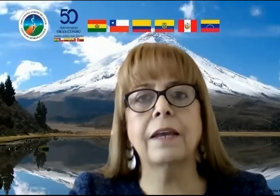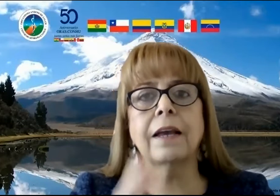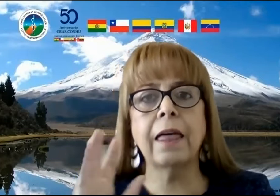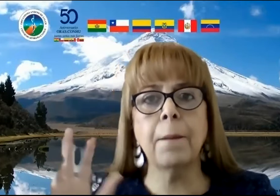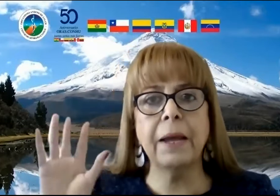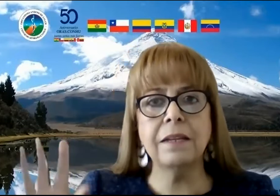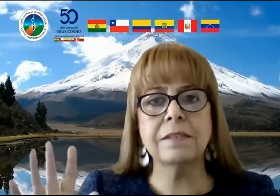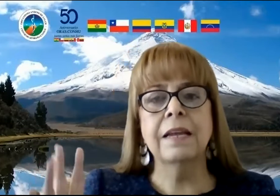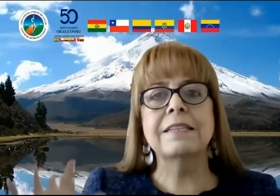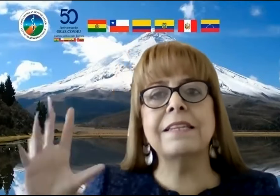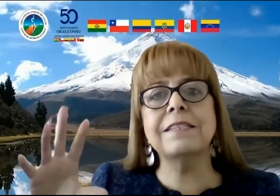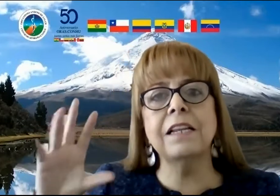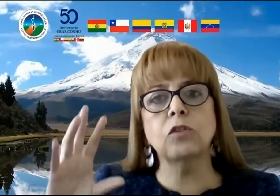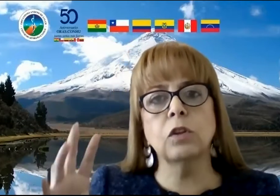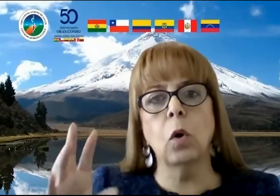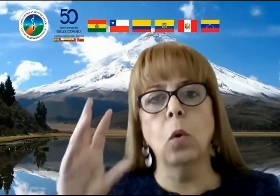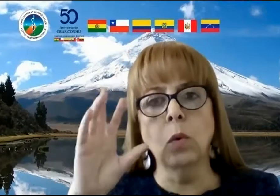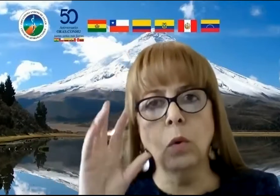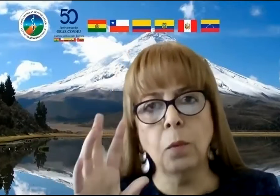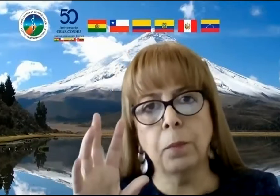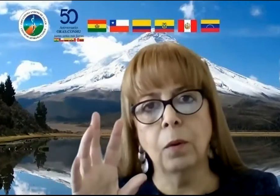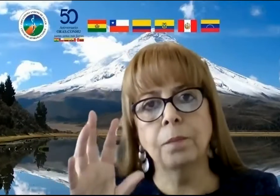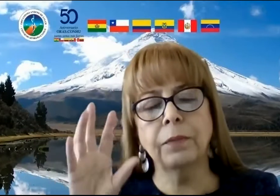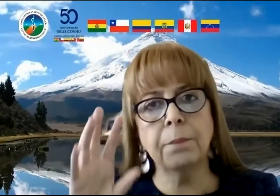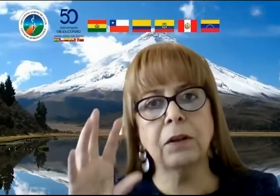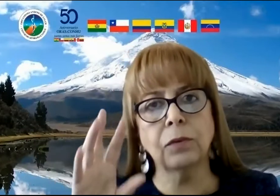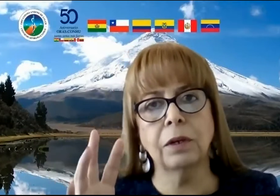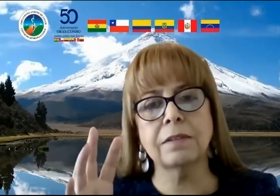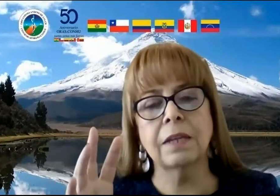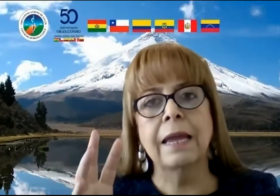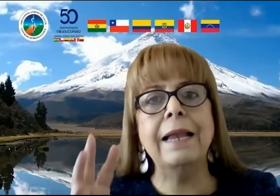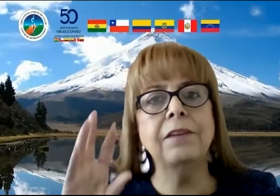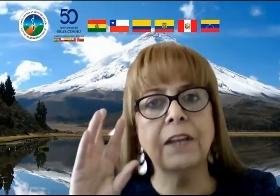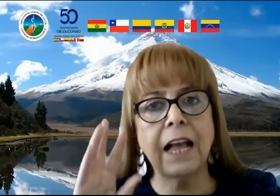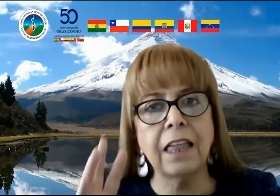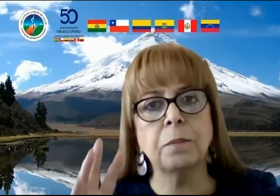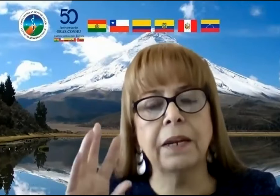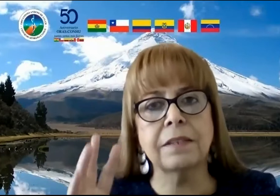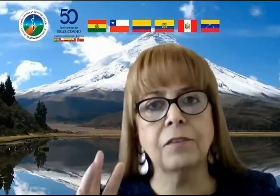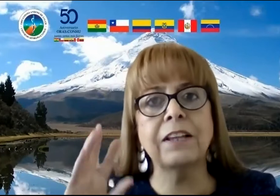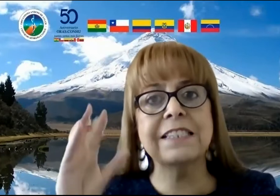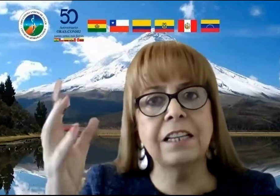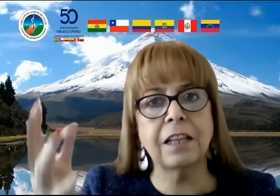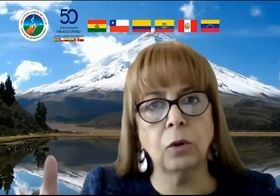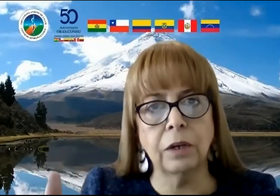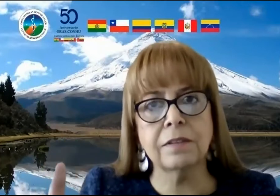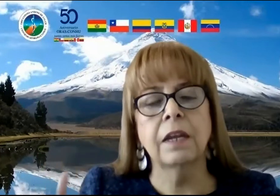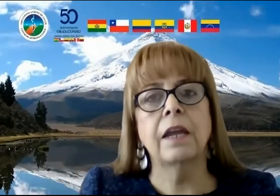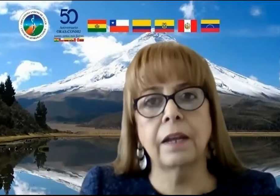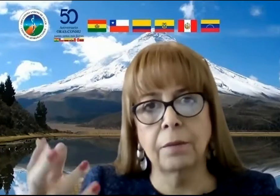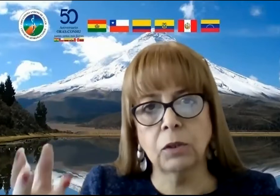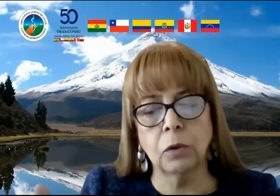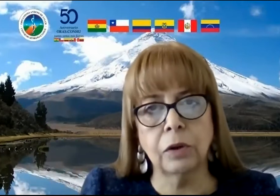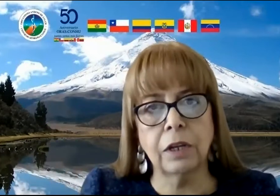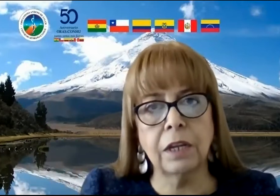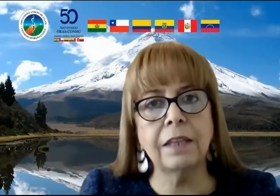then what we did was that from each country, a group of people were selected